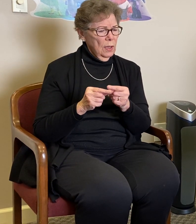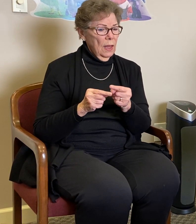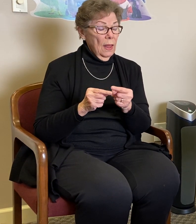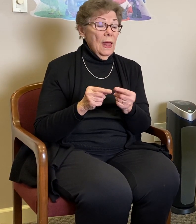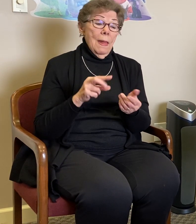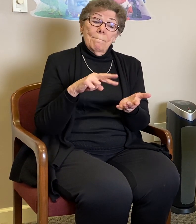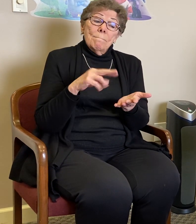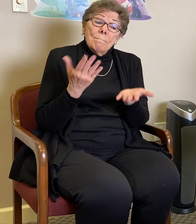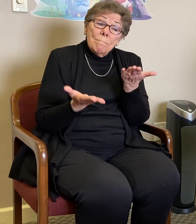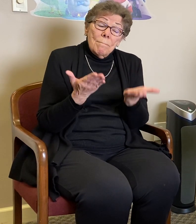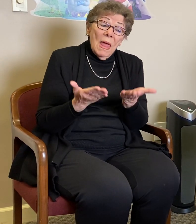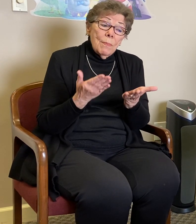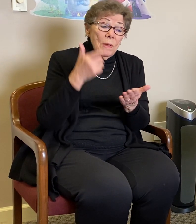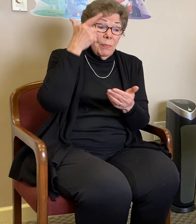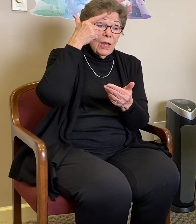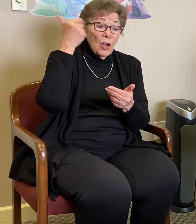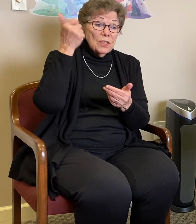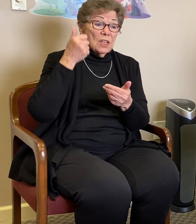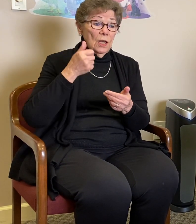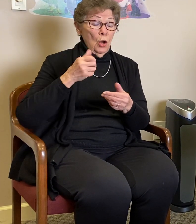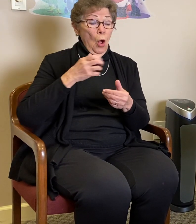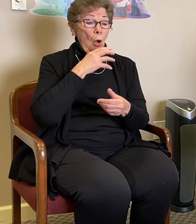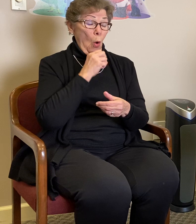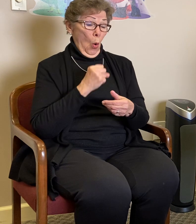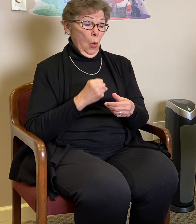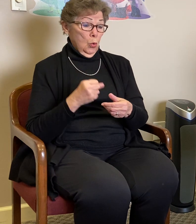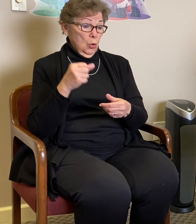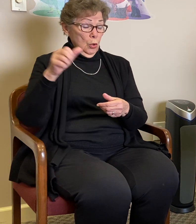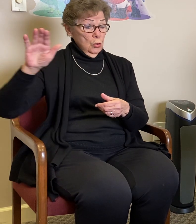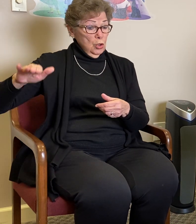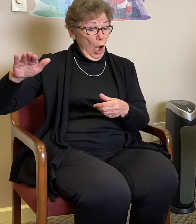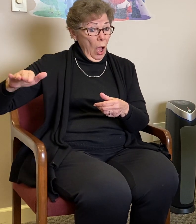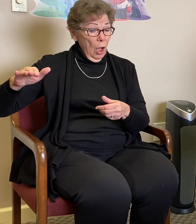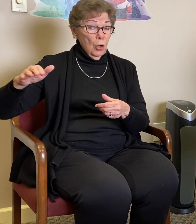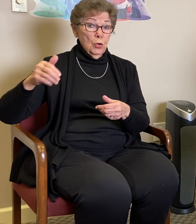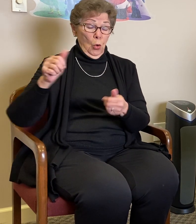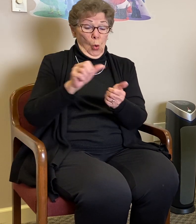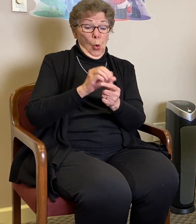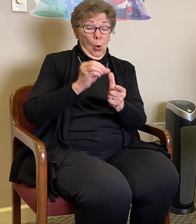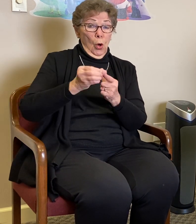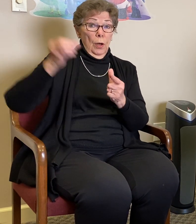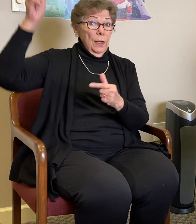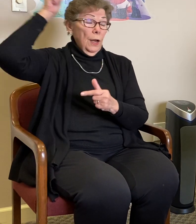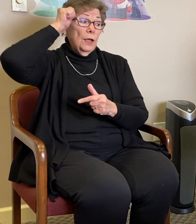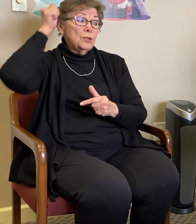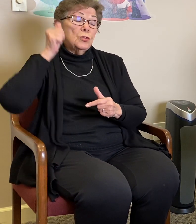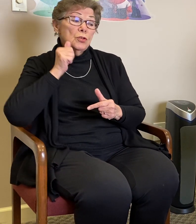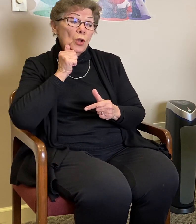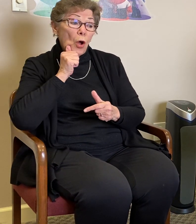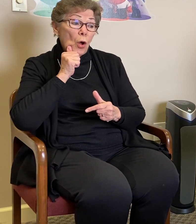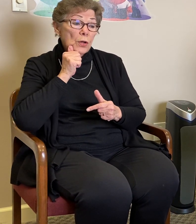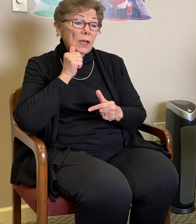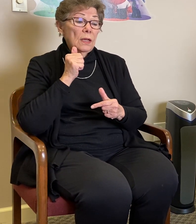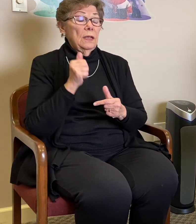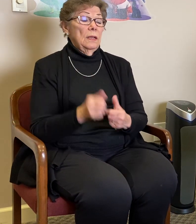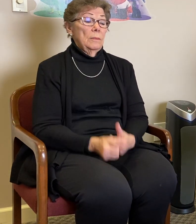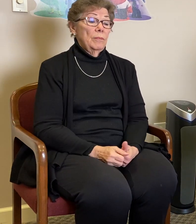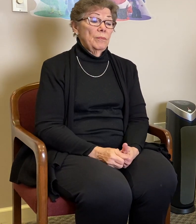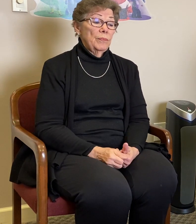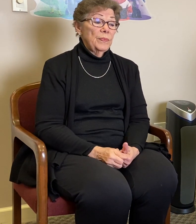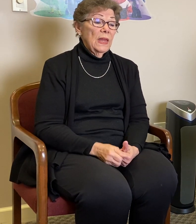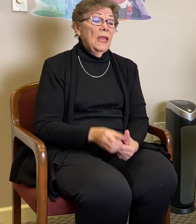be because an older child or a teenager, an adult has asked them.